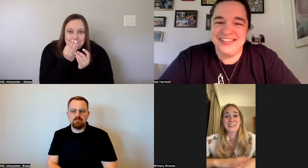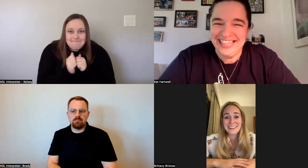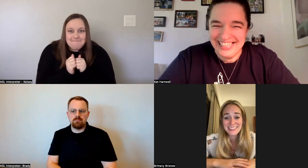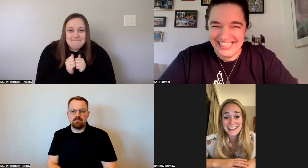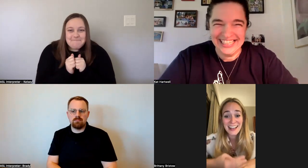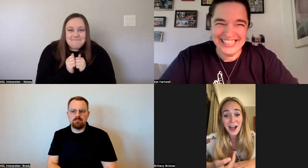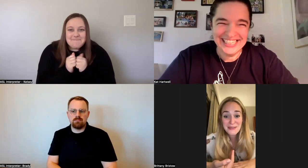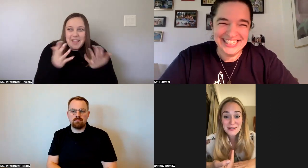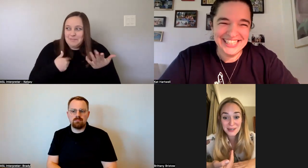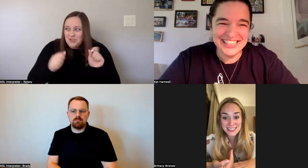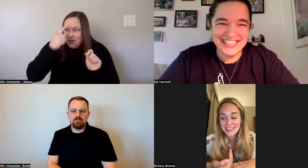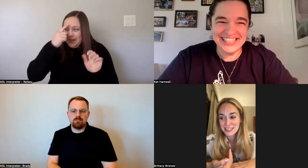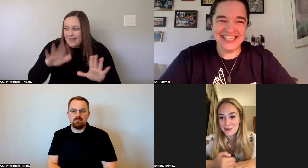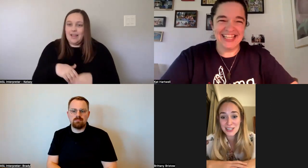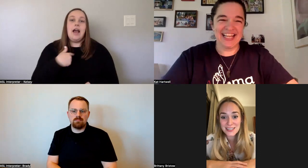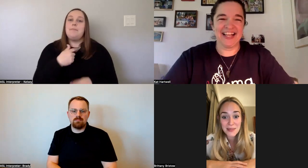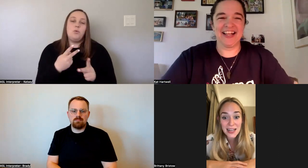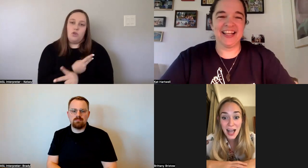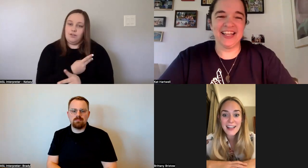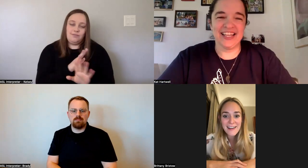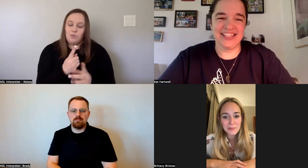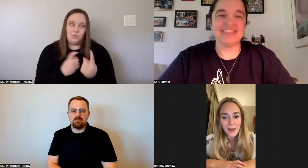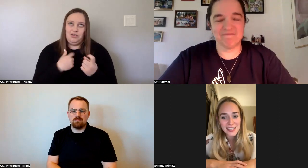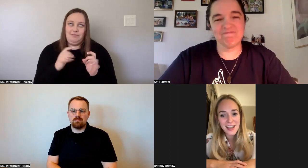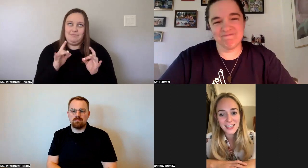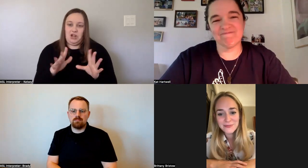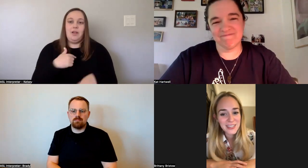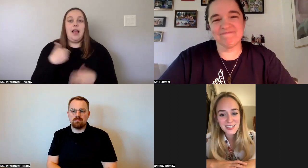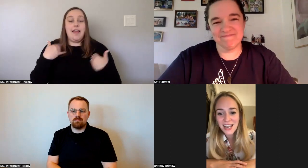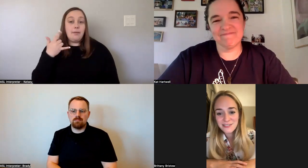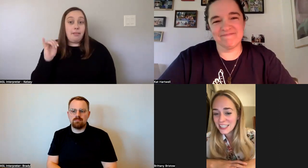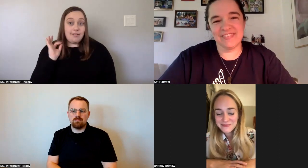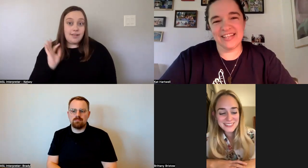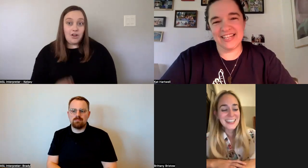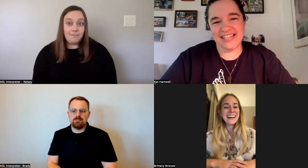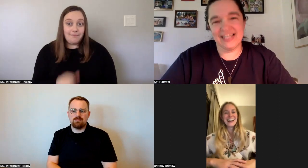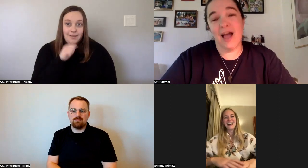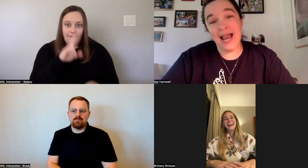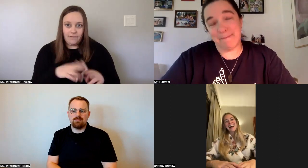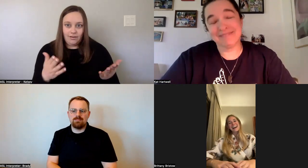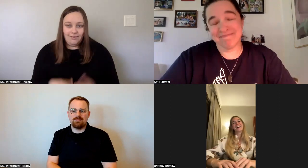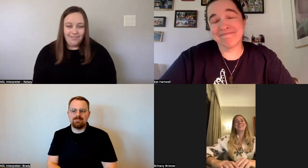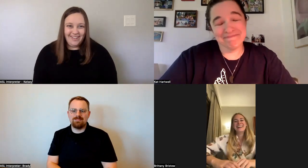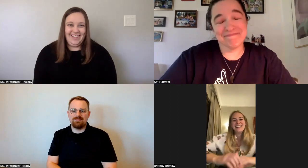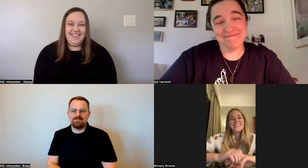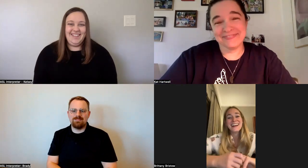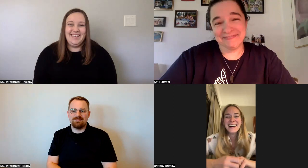I'm trying to think. I'm the worst at these questions. I'm like, I have blonde hair. That's not fun.